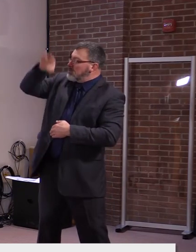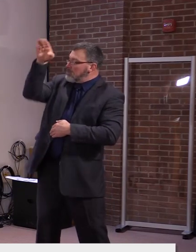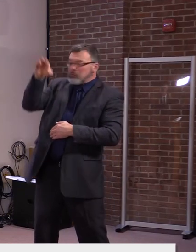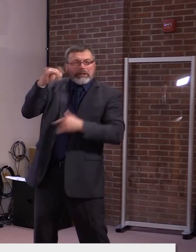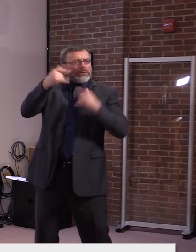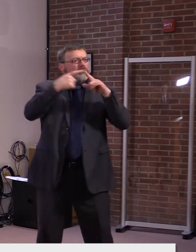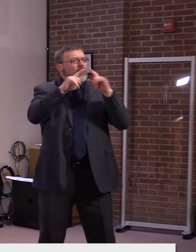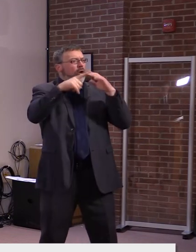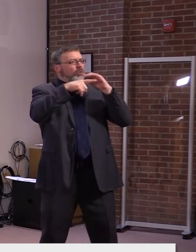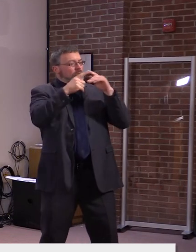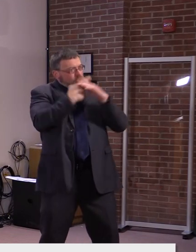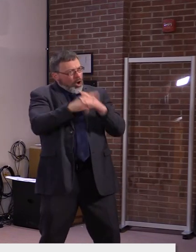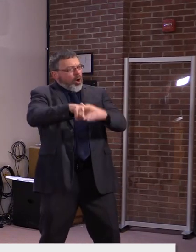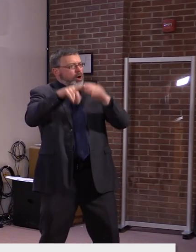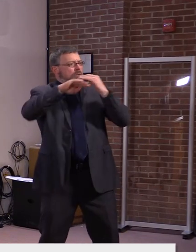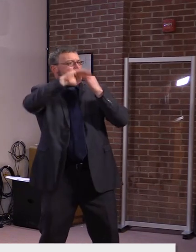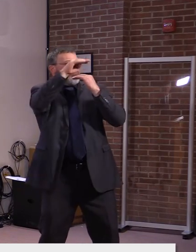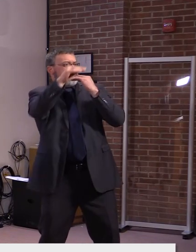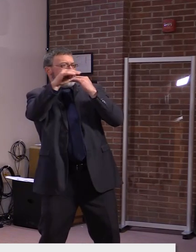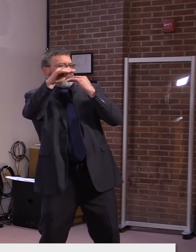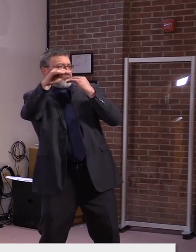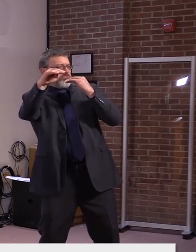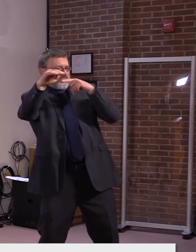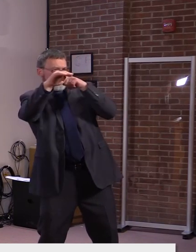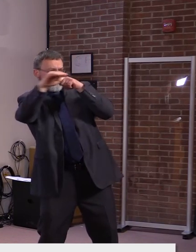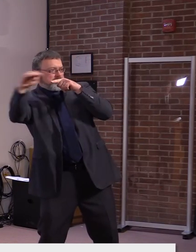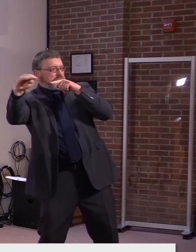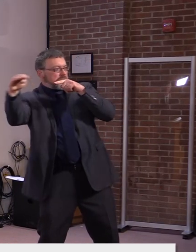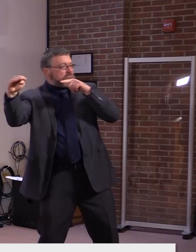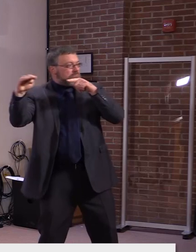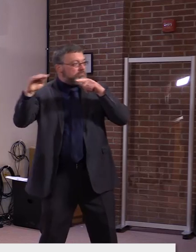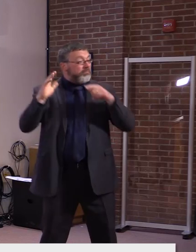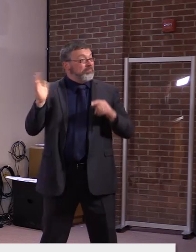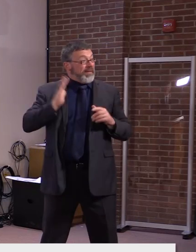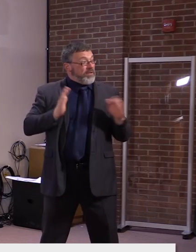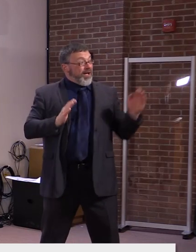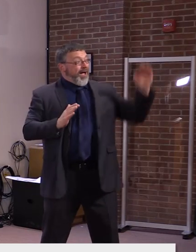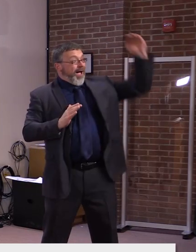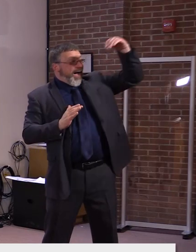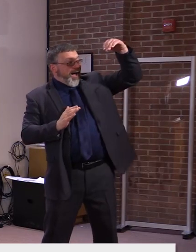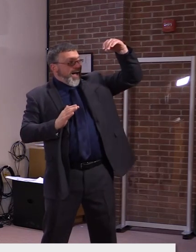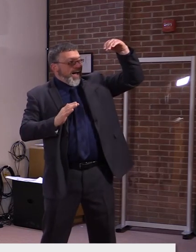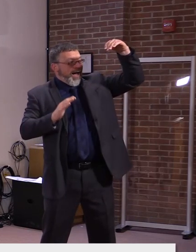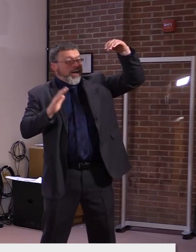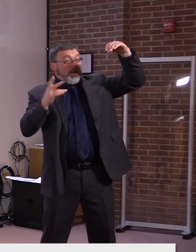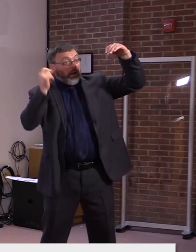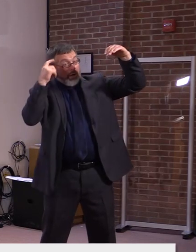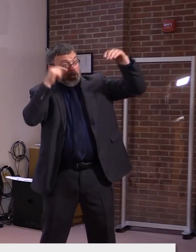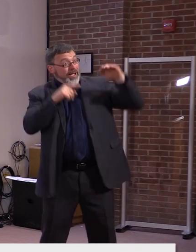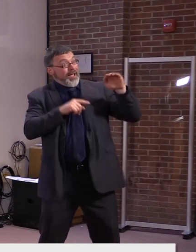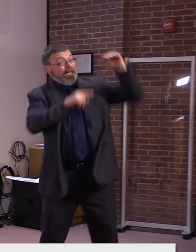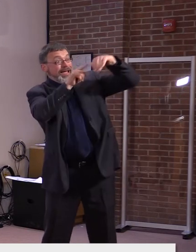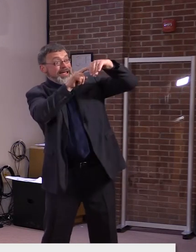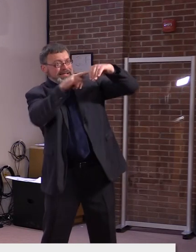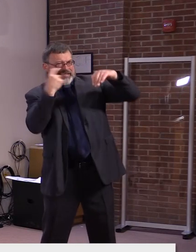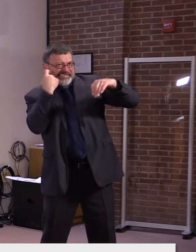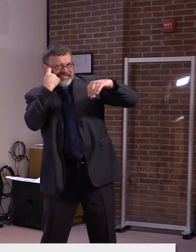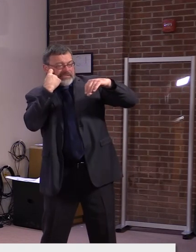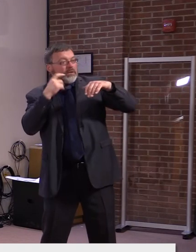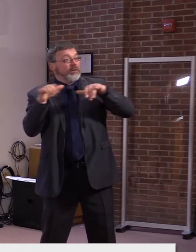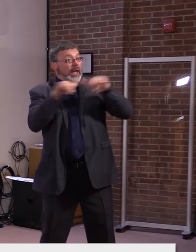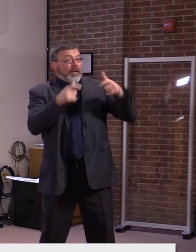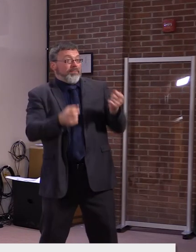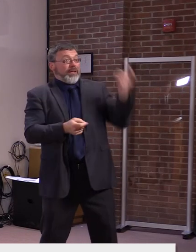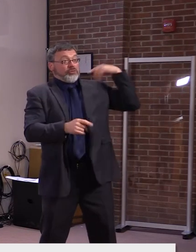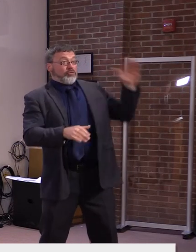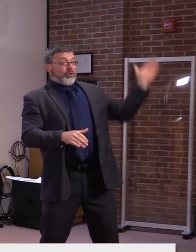peak has not been as high as other parts of the country as well, but you do see slow and steady improvement across New England